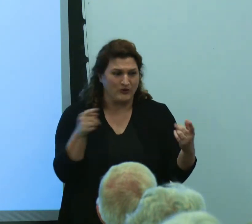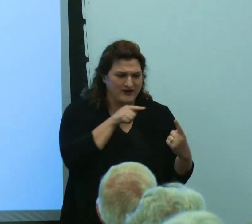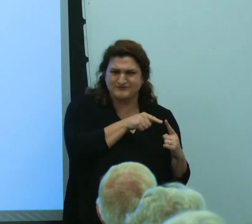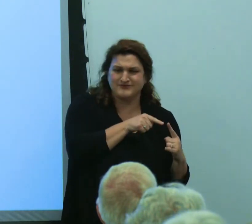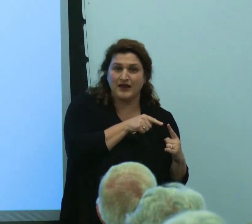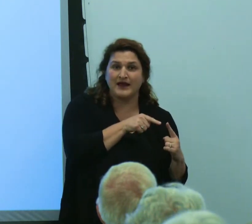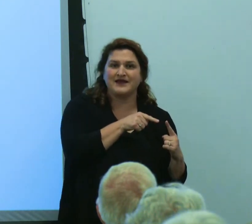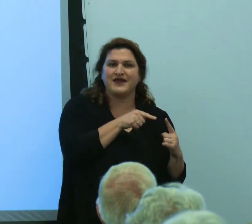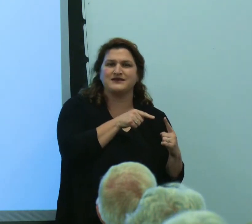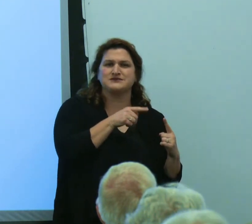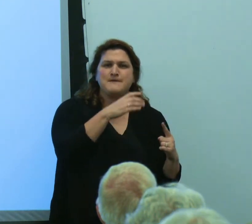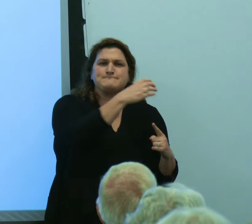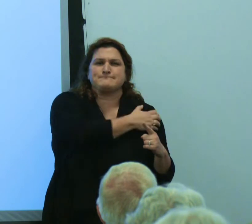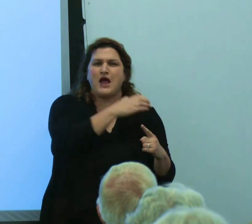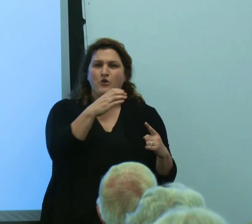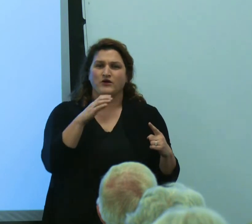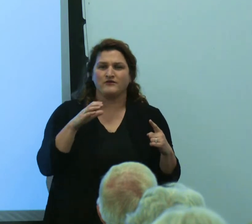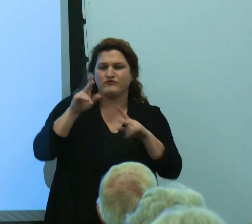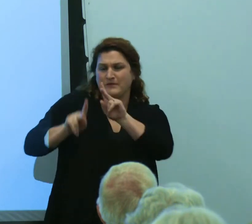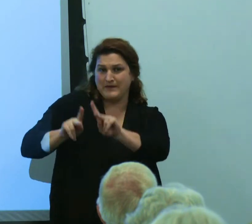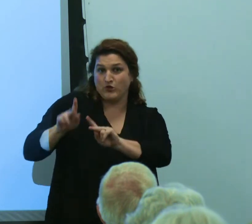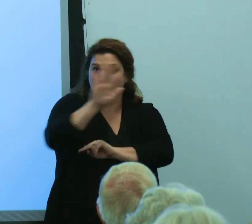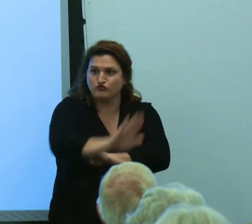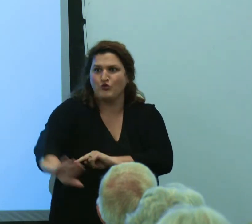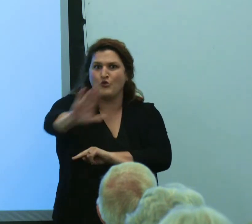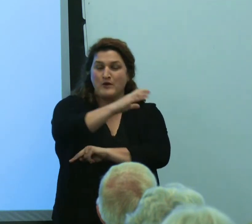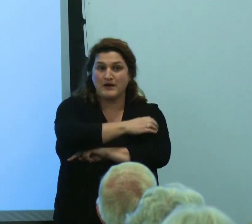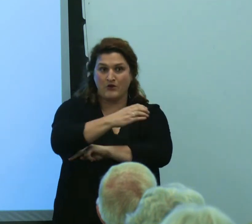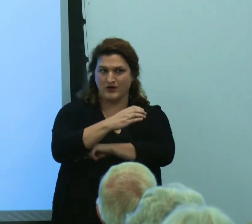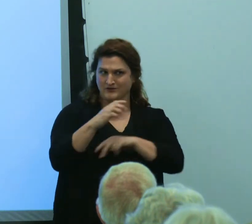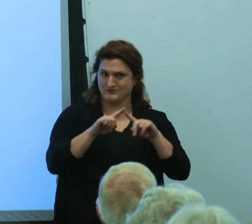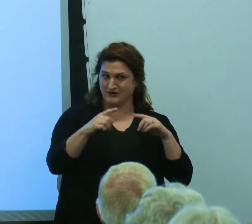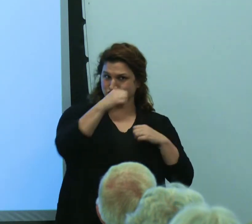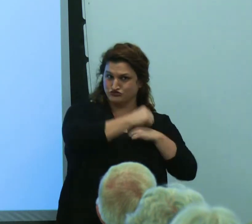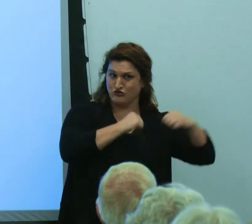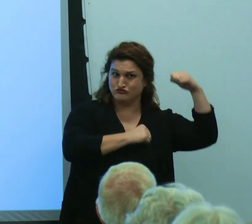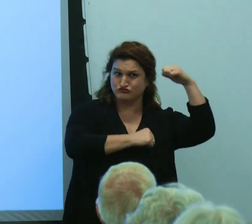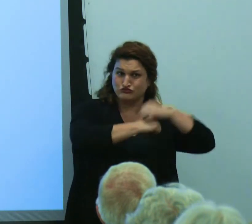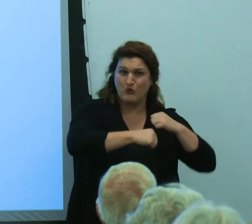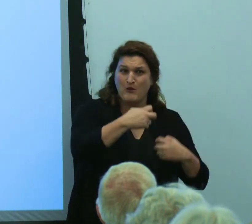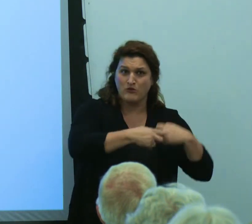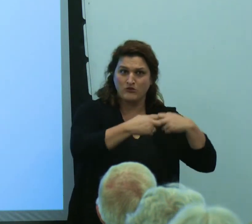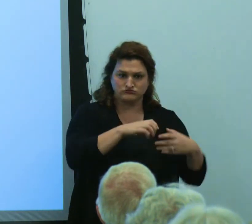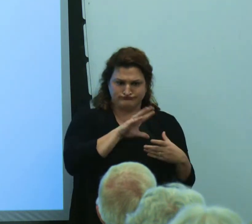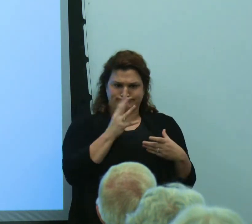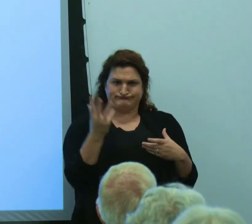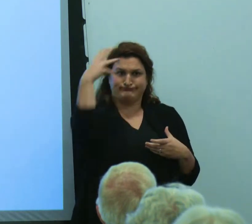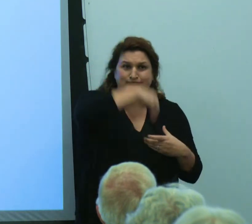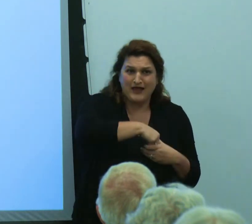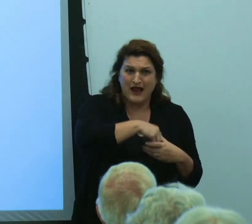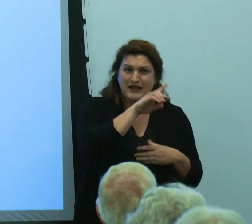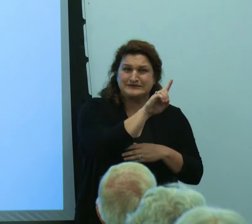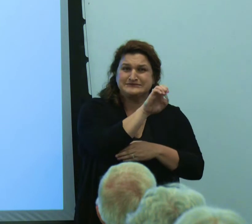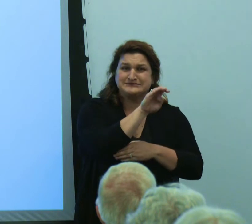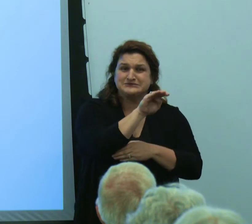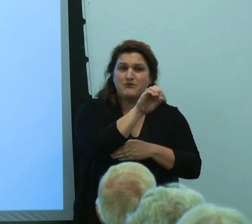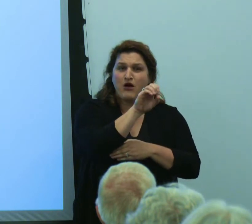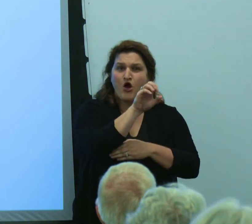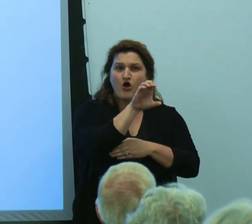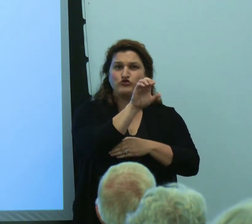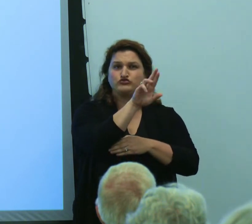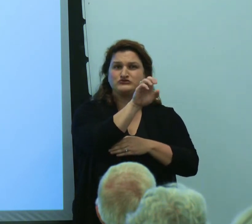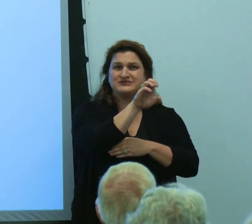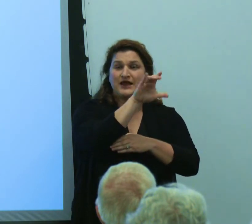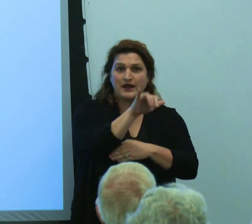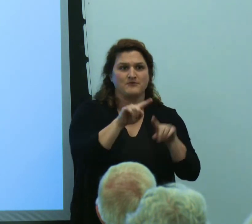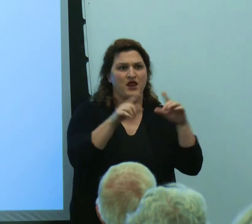people, some real structural problems when it comes to our democracy. And I want us all to look at all